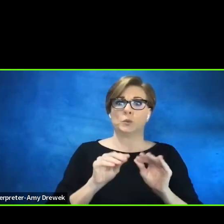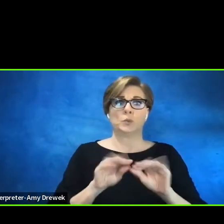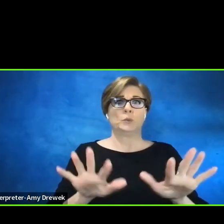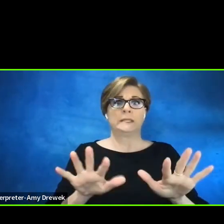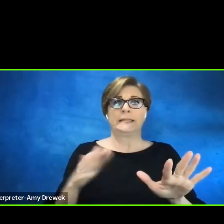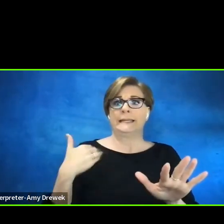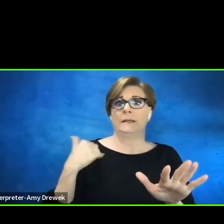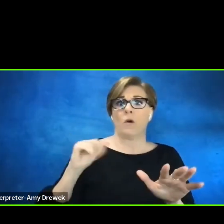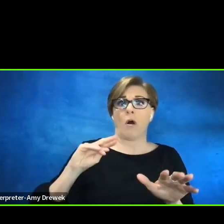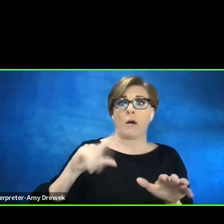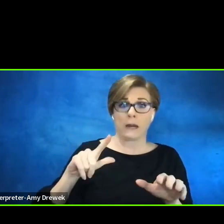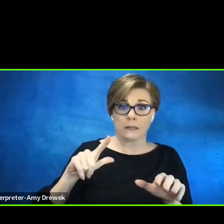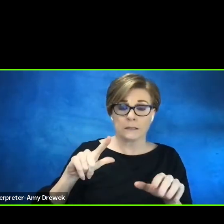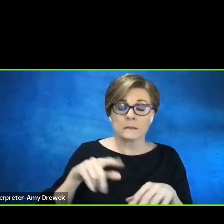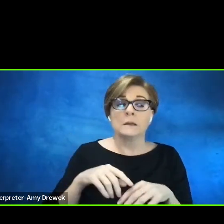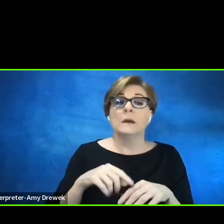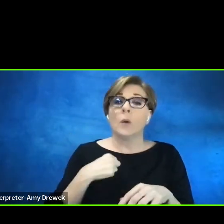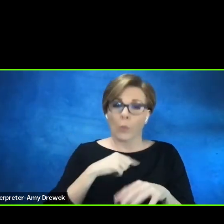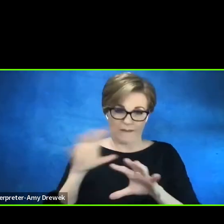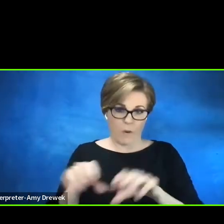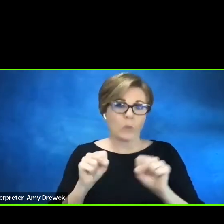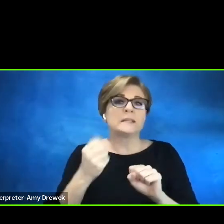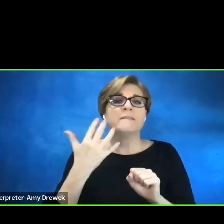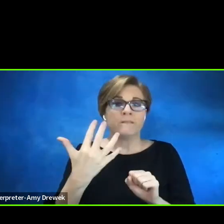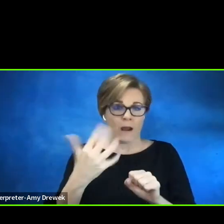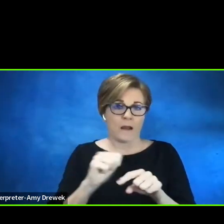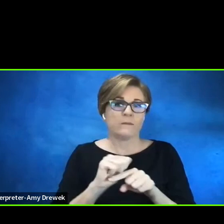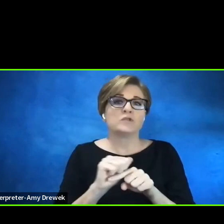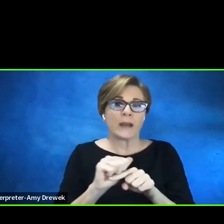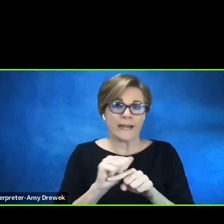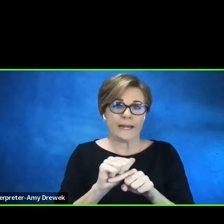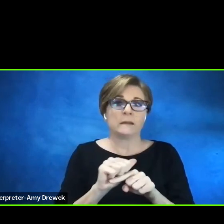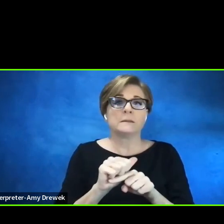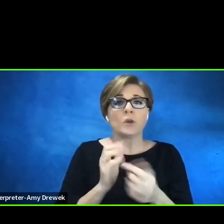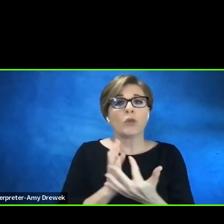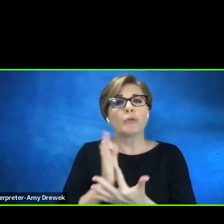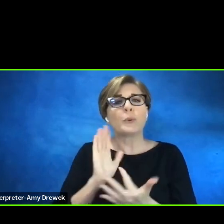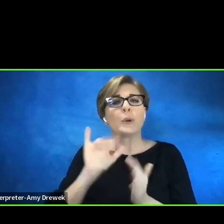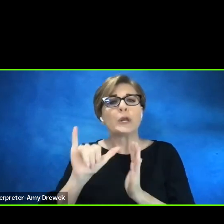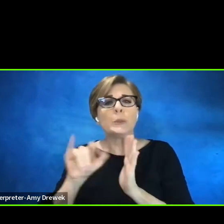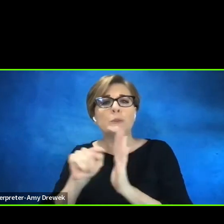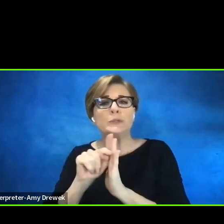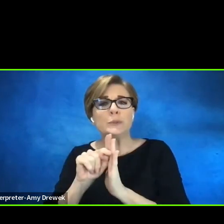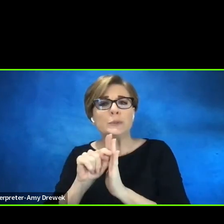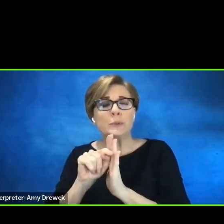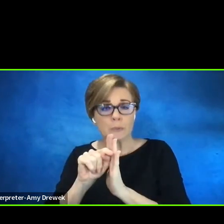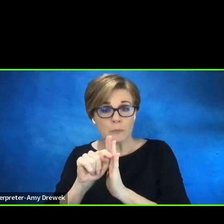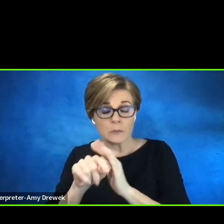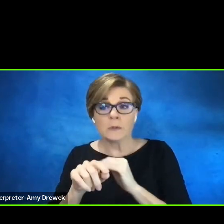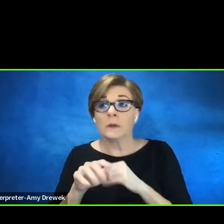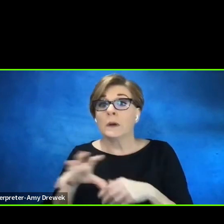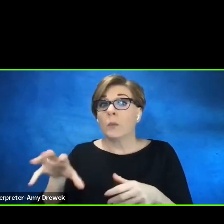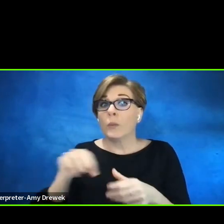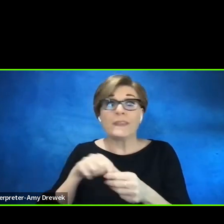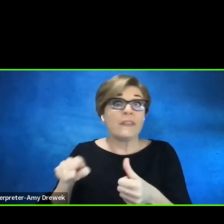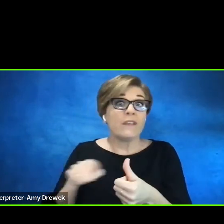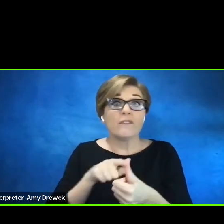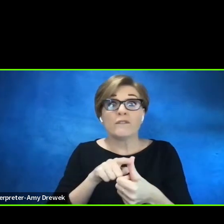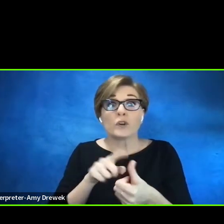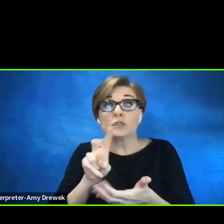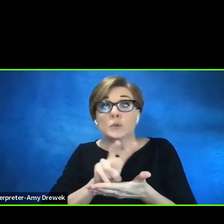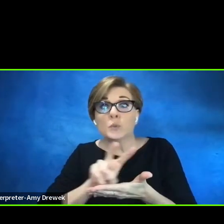we have posted 5 trainings for PROAG on our YouTube channel. And within the first 2 weeks, we have received